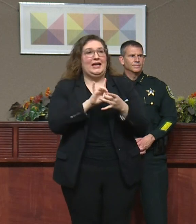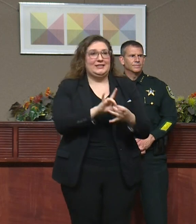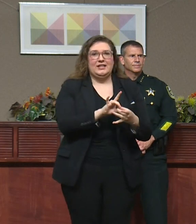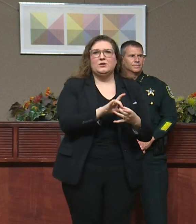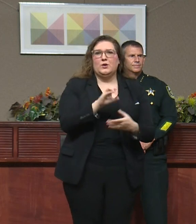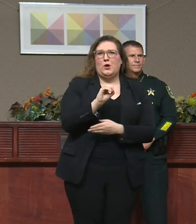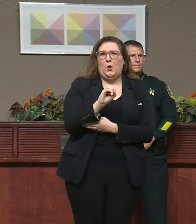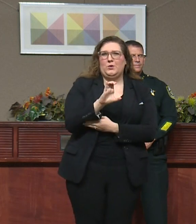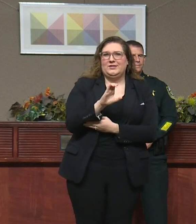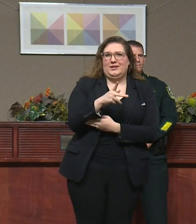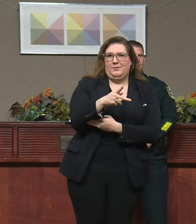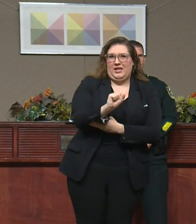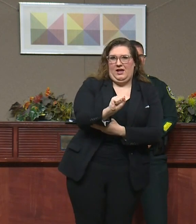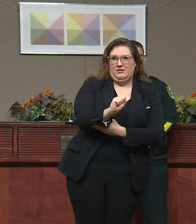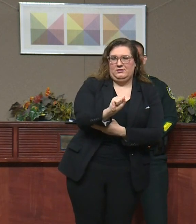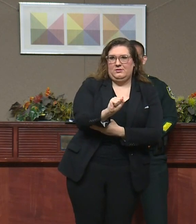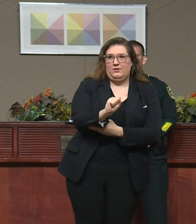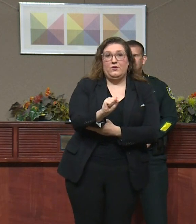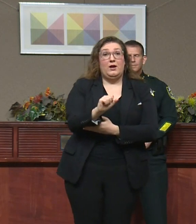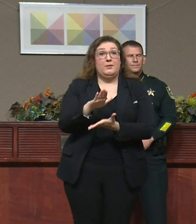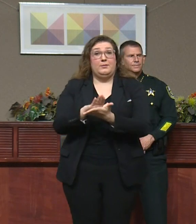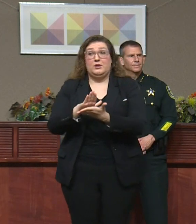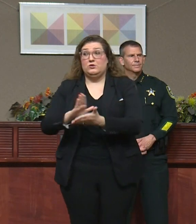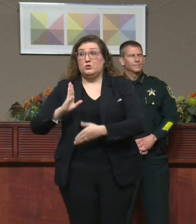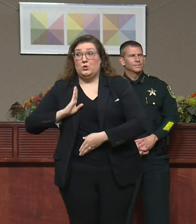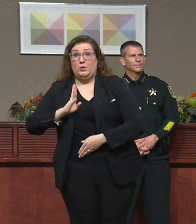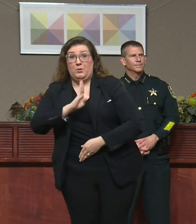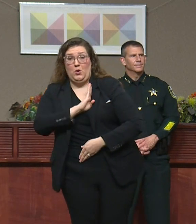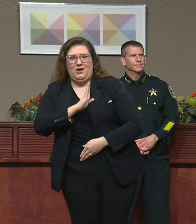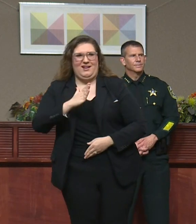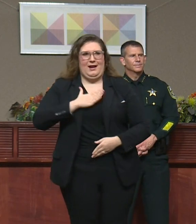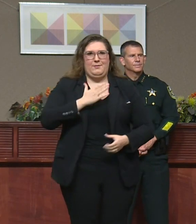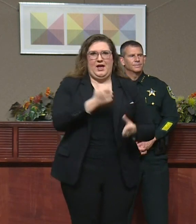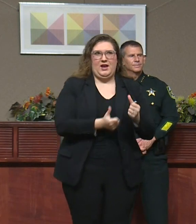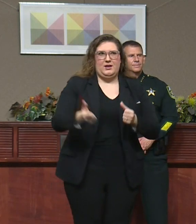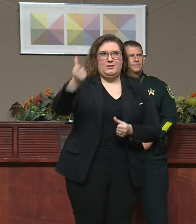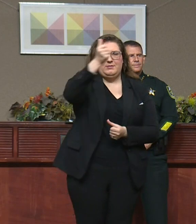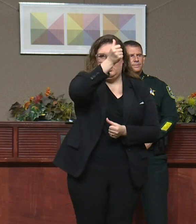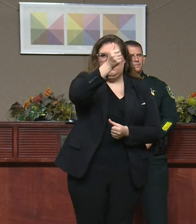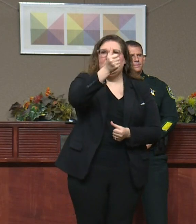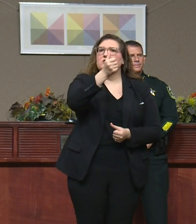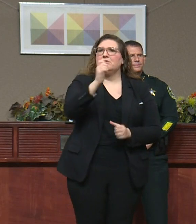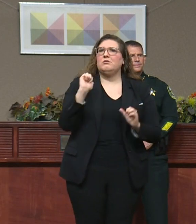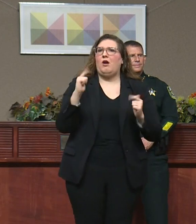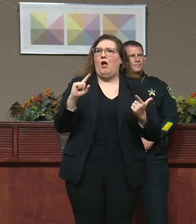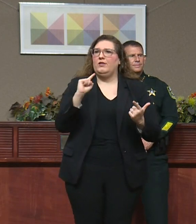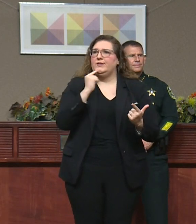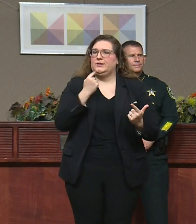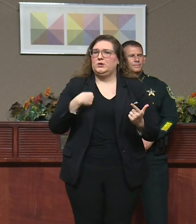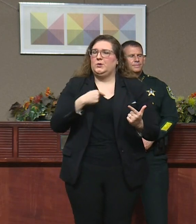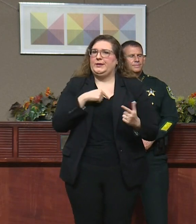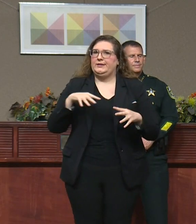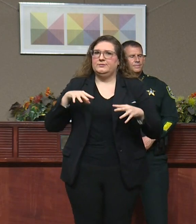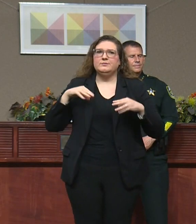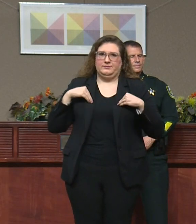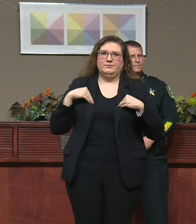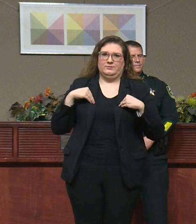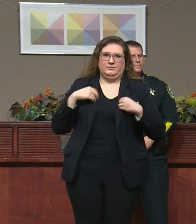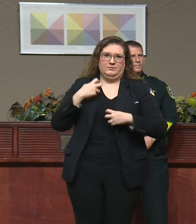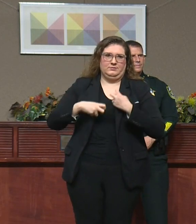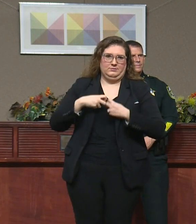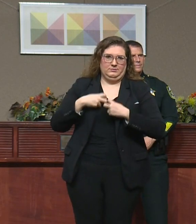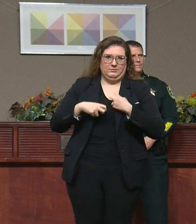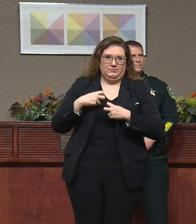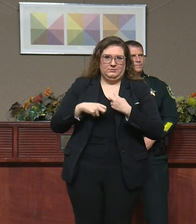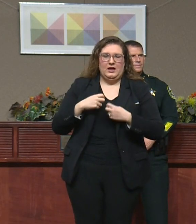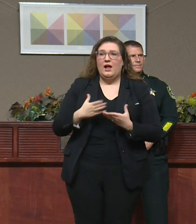on behalf of our school board and my administration. We take all of these issues seriously as well, and I greatly